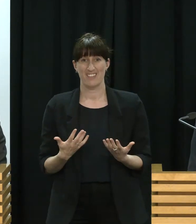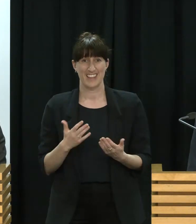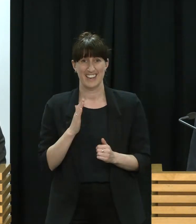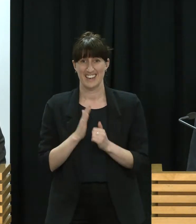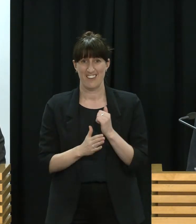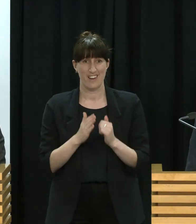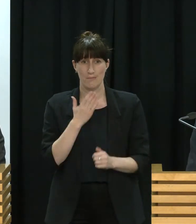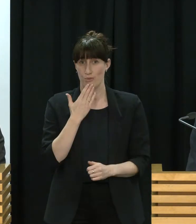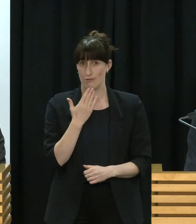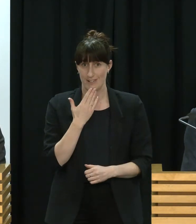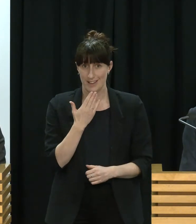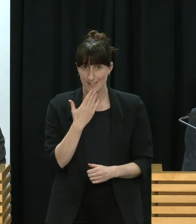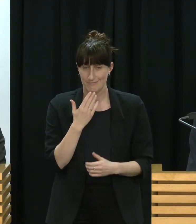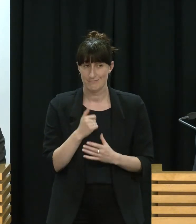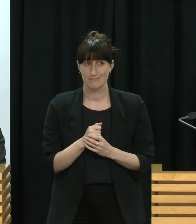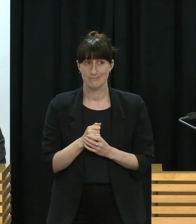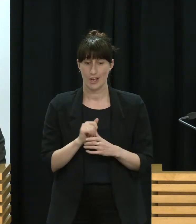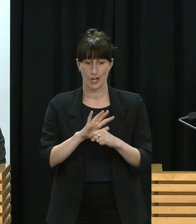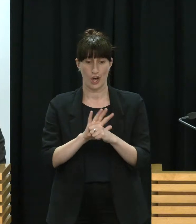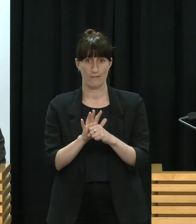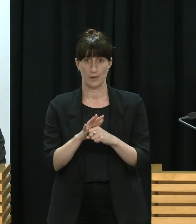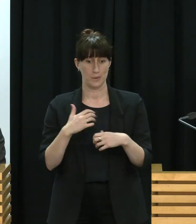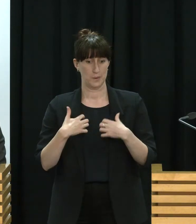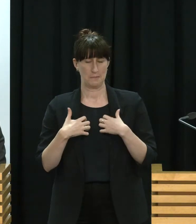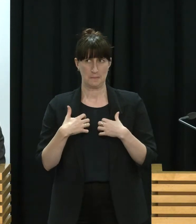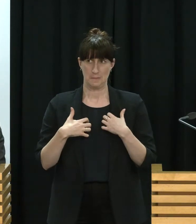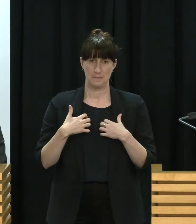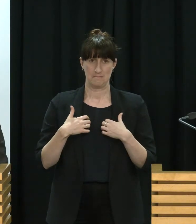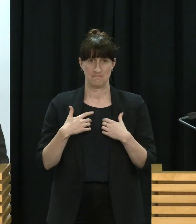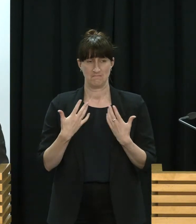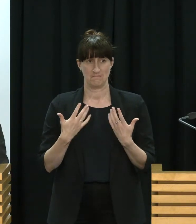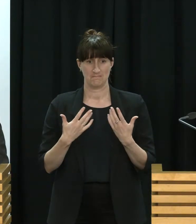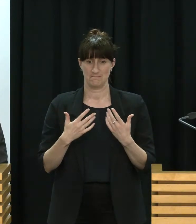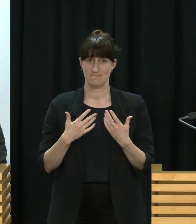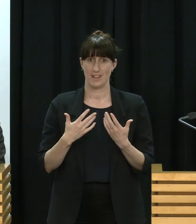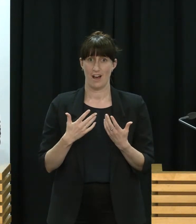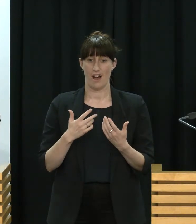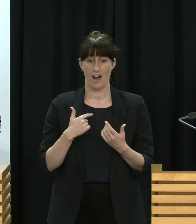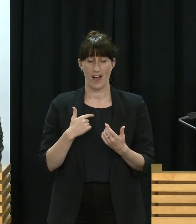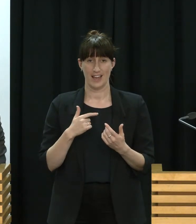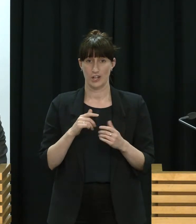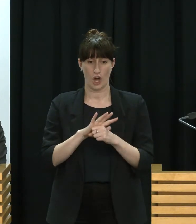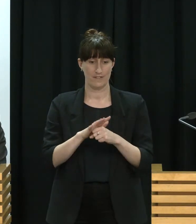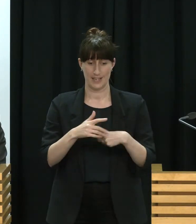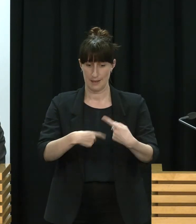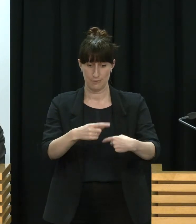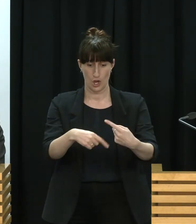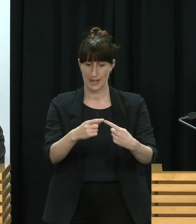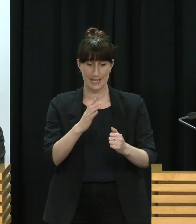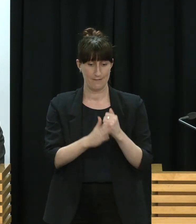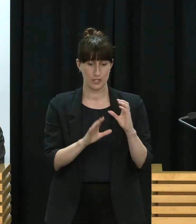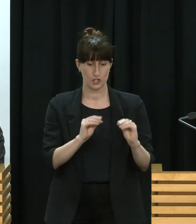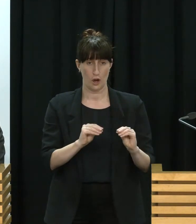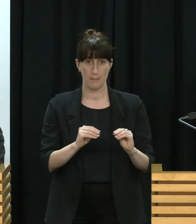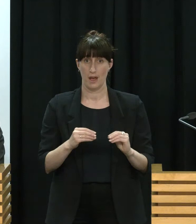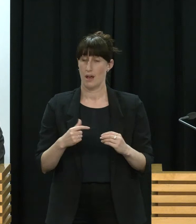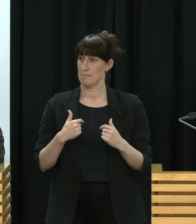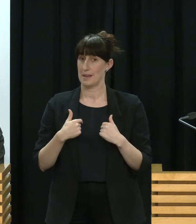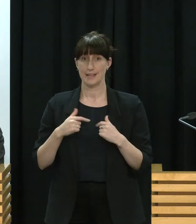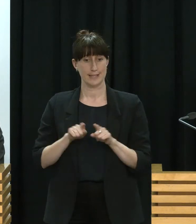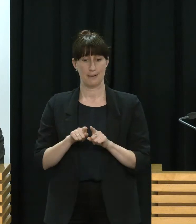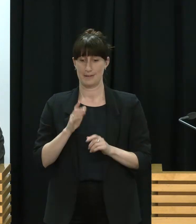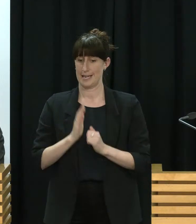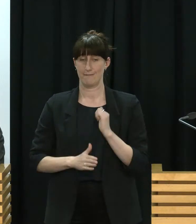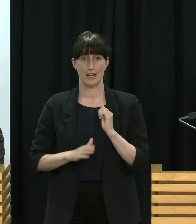stop, and so as a result, over that period of time, I haven't either. Your entire life.